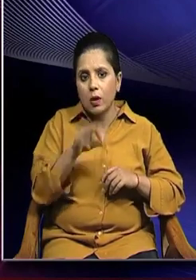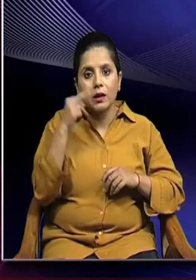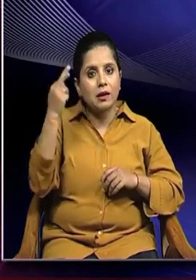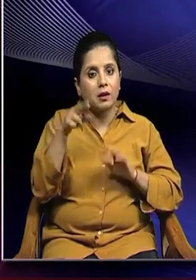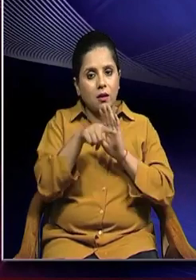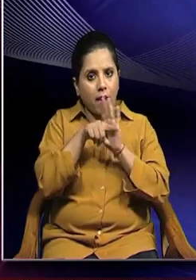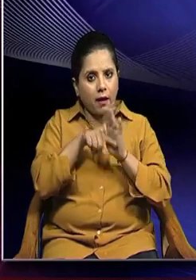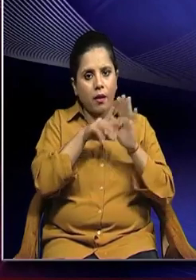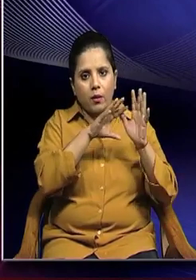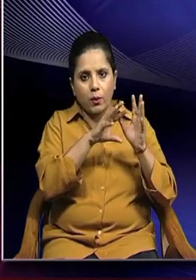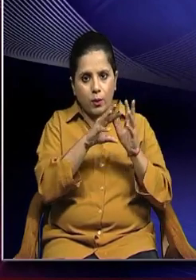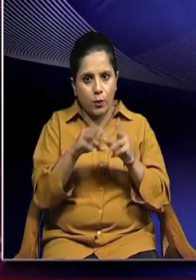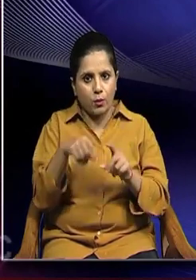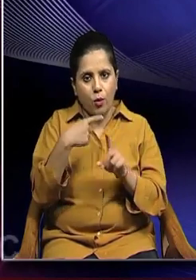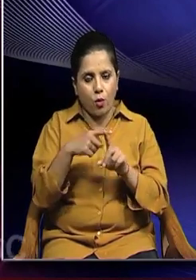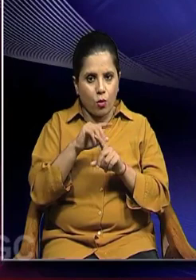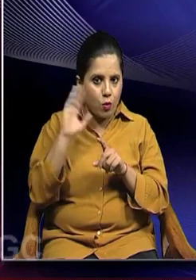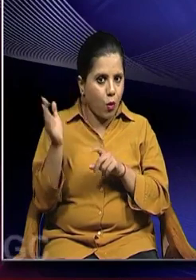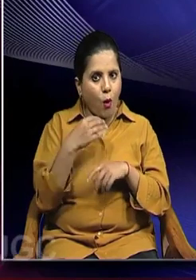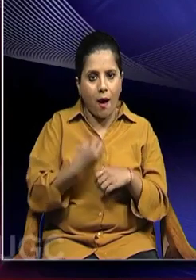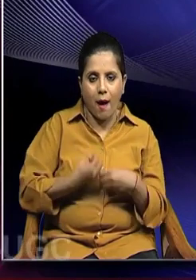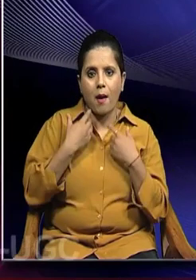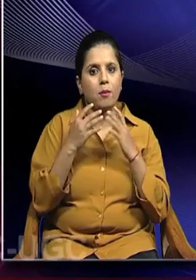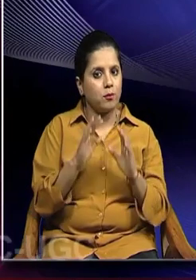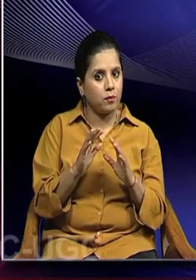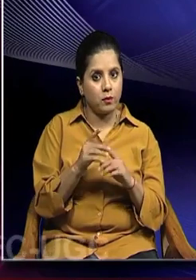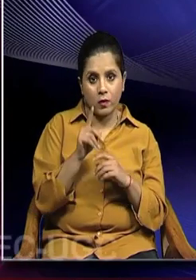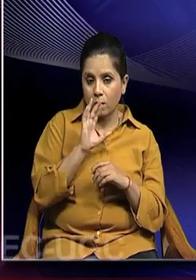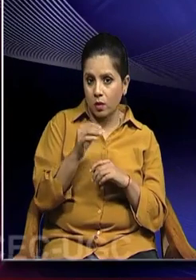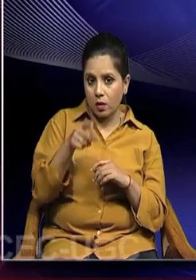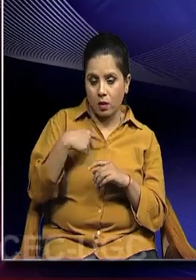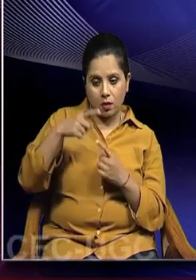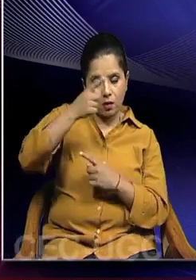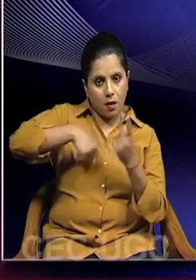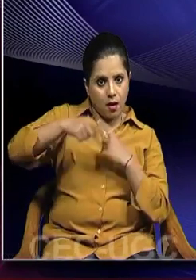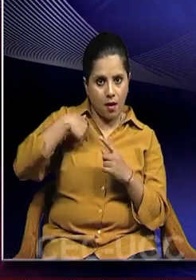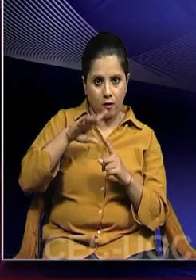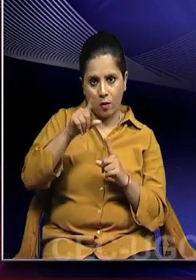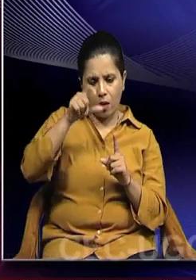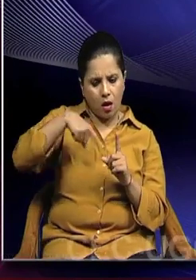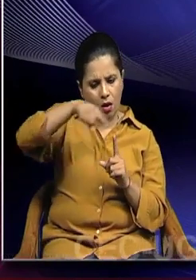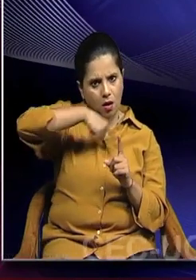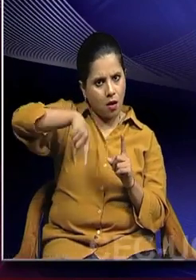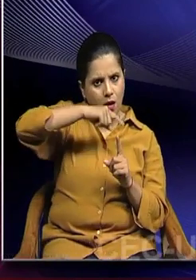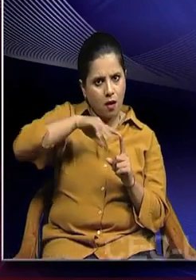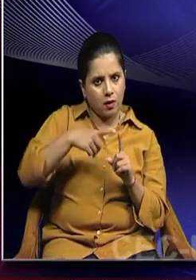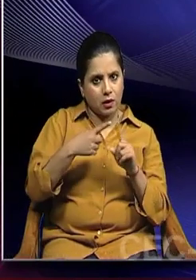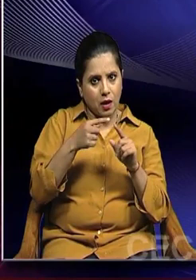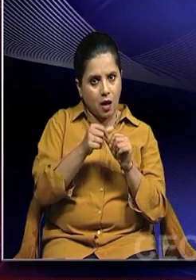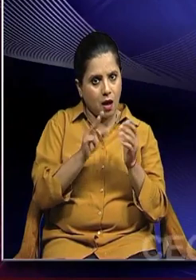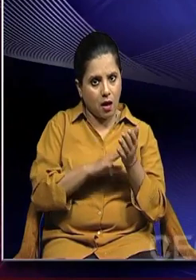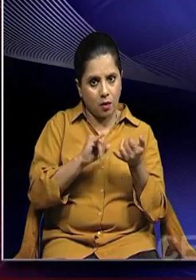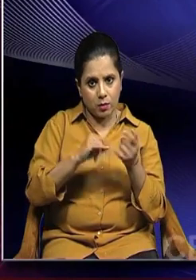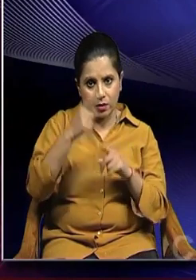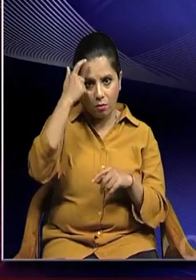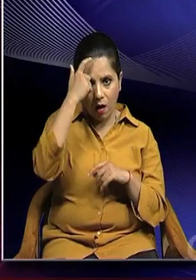the happiness of all people. Because if I am surrounded with a person who is of tamasic state